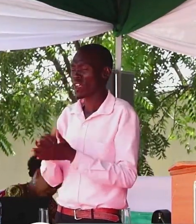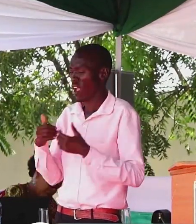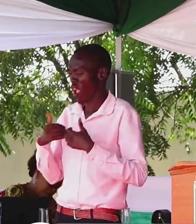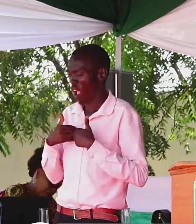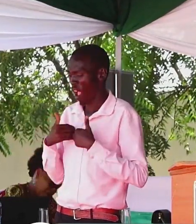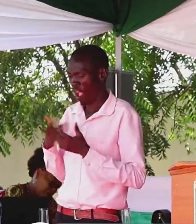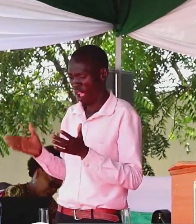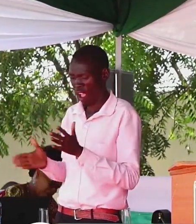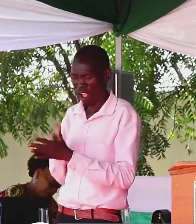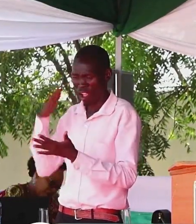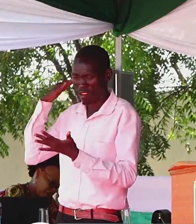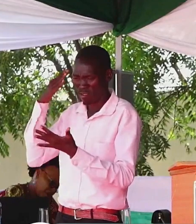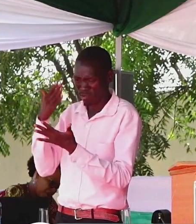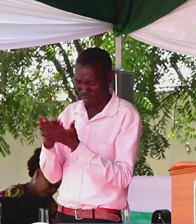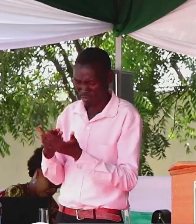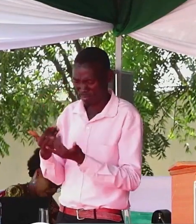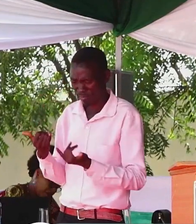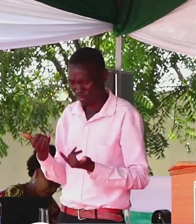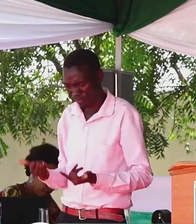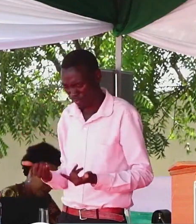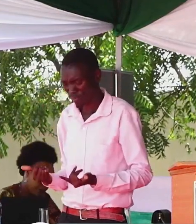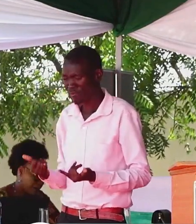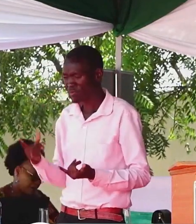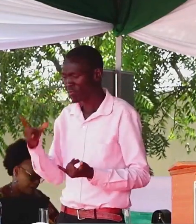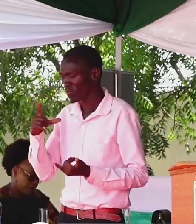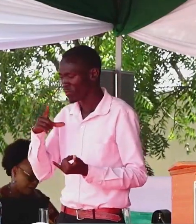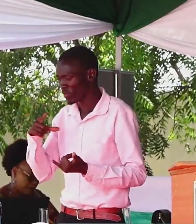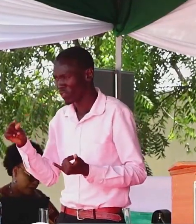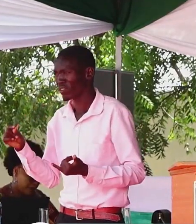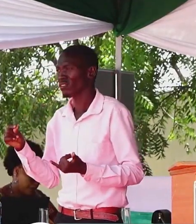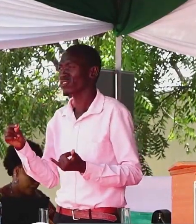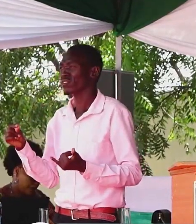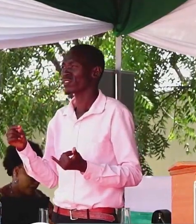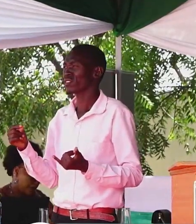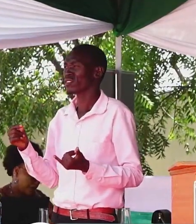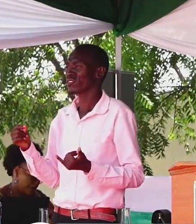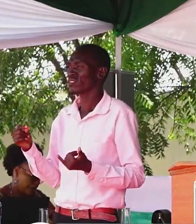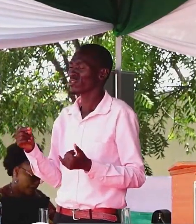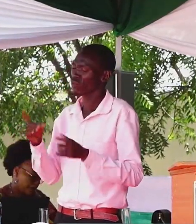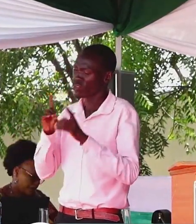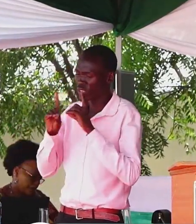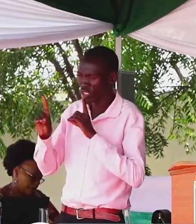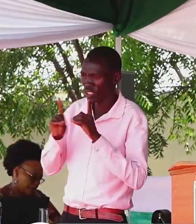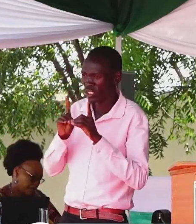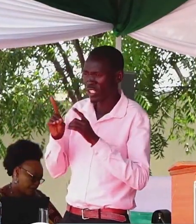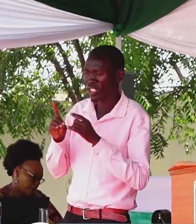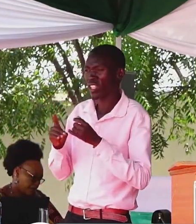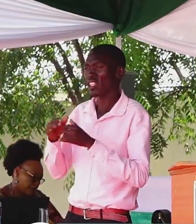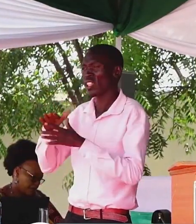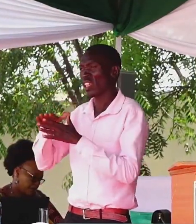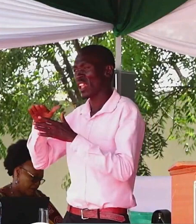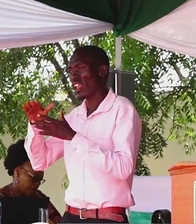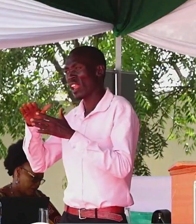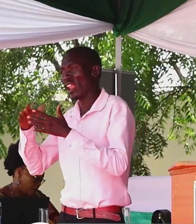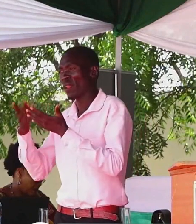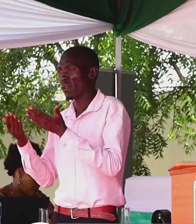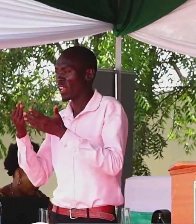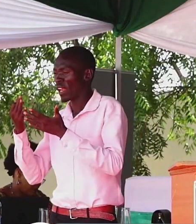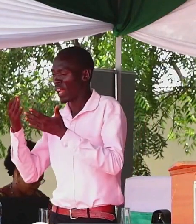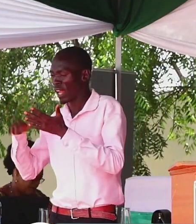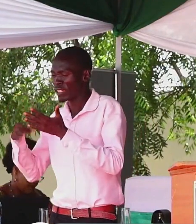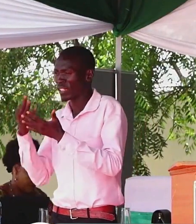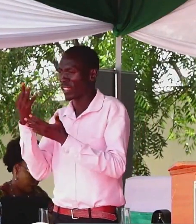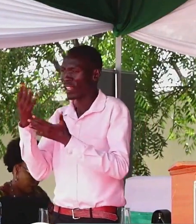this far, that we are going to take stock on what we have discussed in the last 3 days.